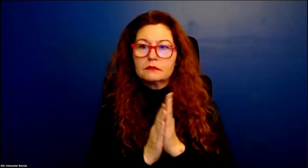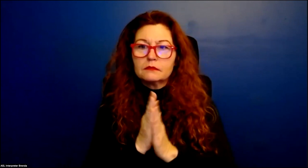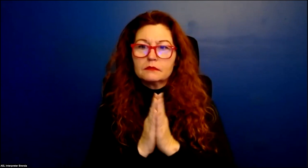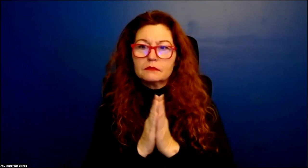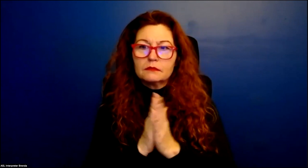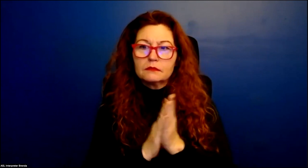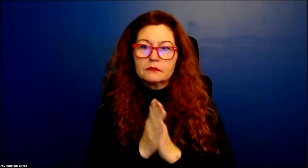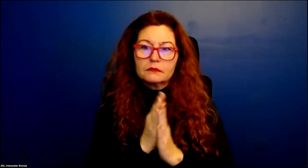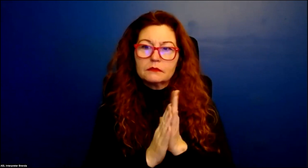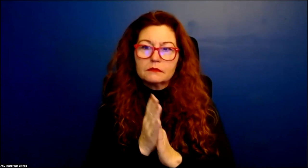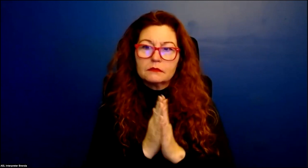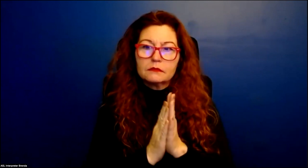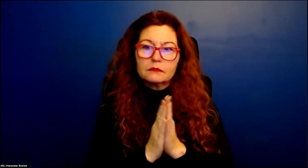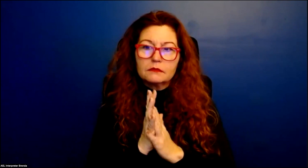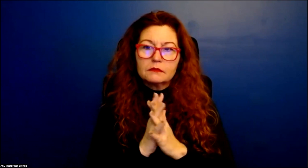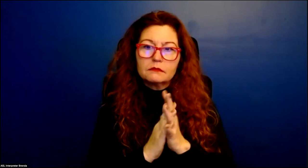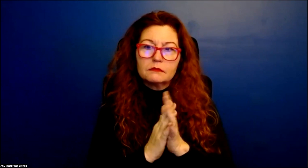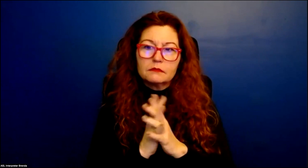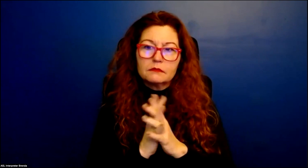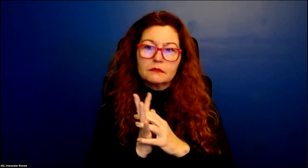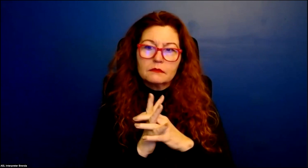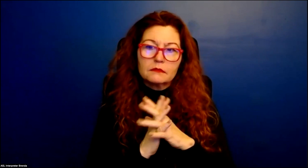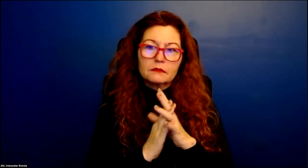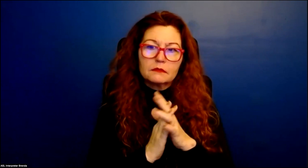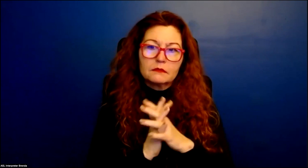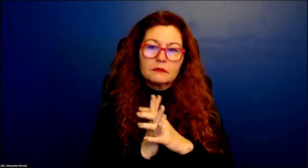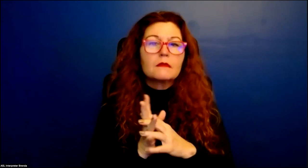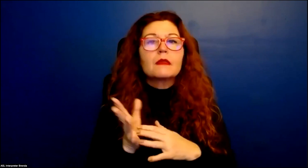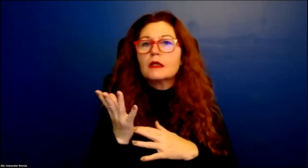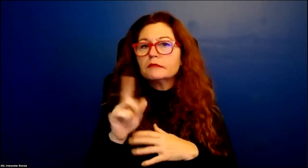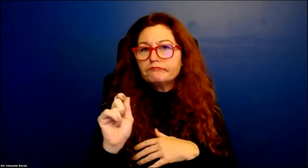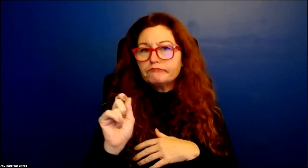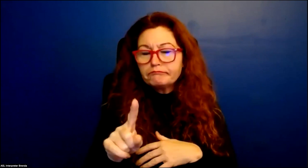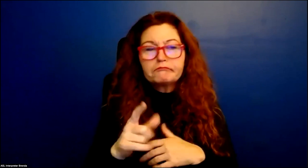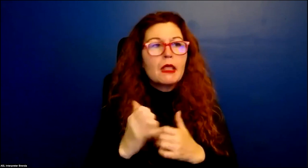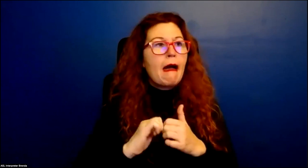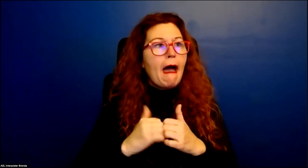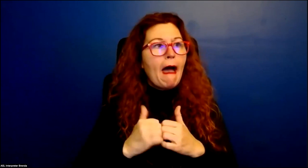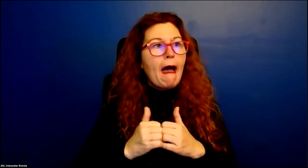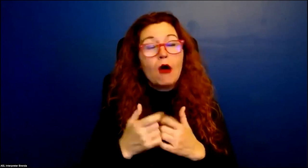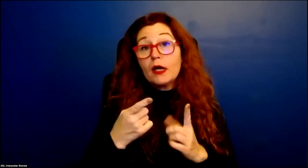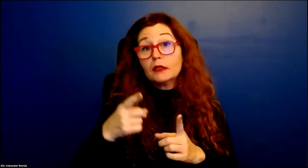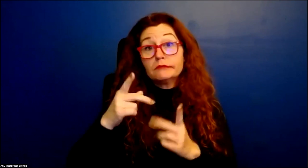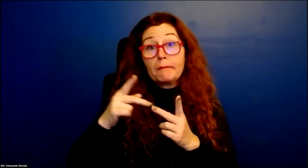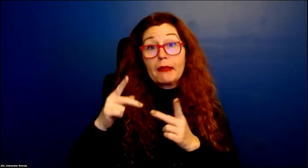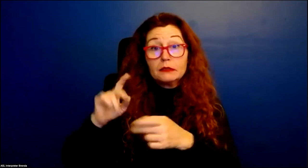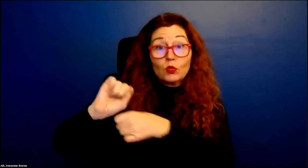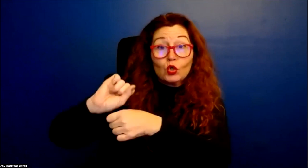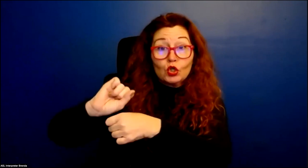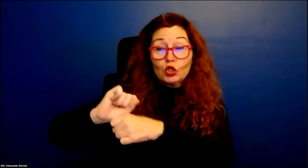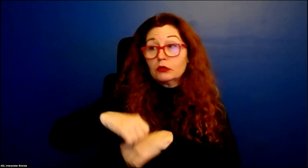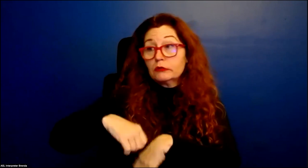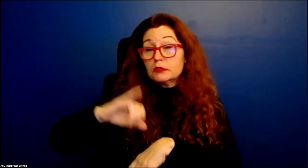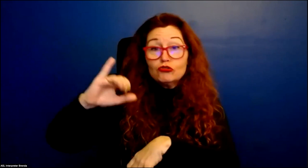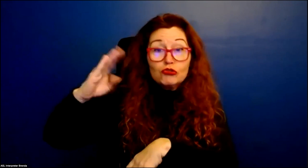I guess it's more like, how can an employer accommodate like a disability